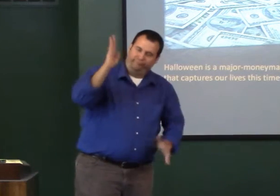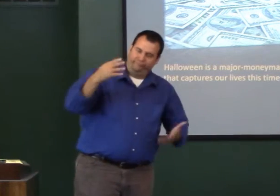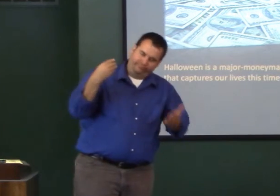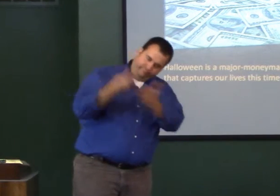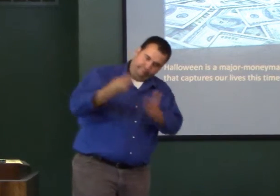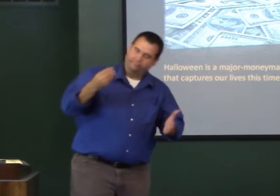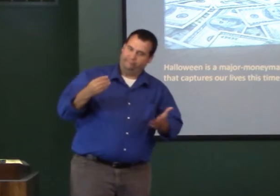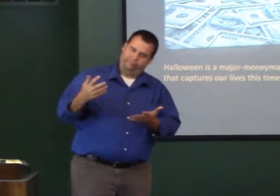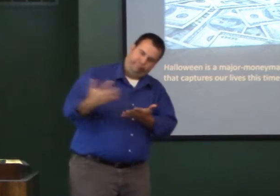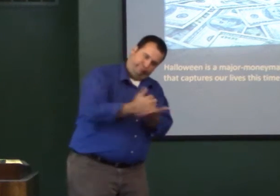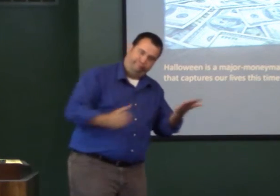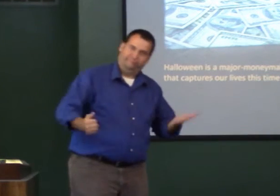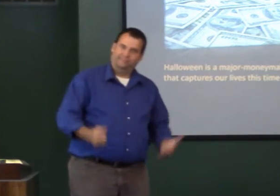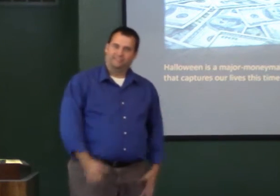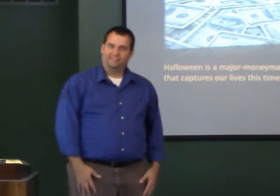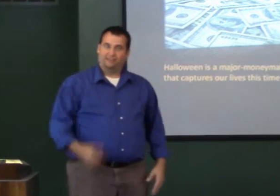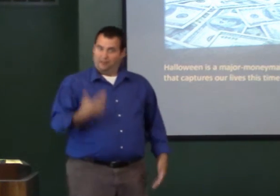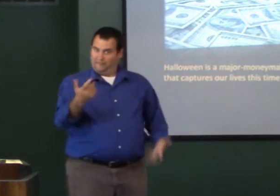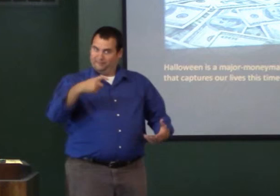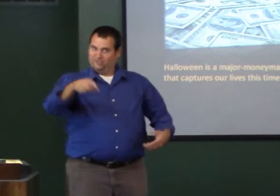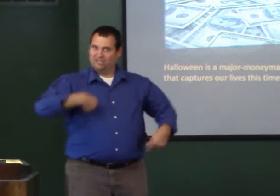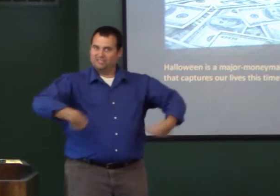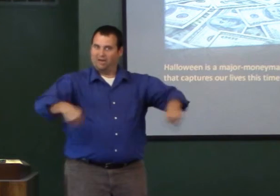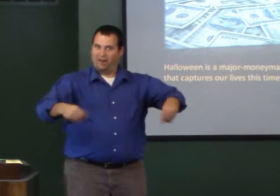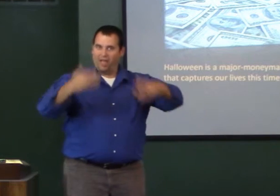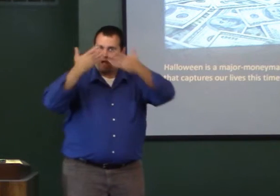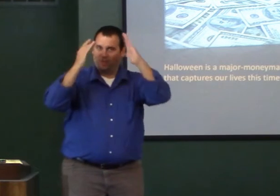wow, it's the most amount of money, you know,